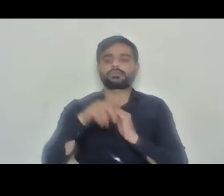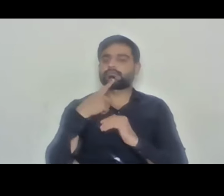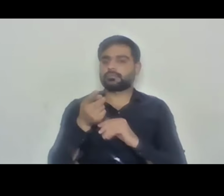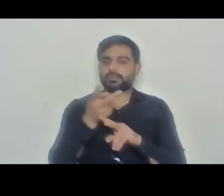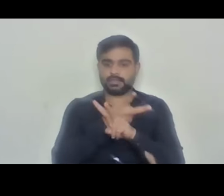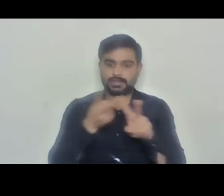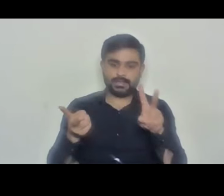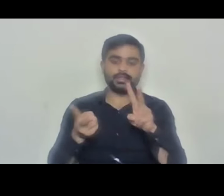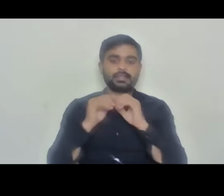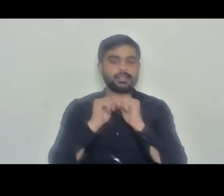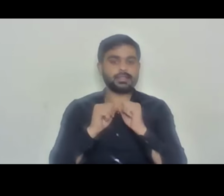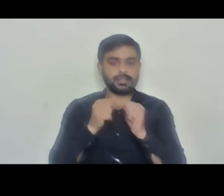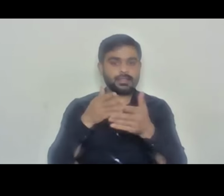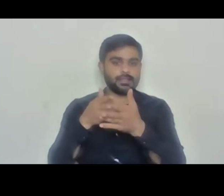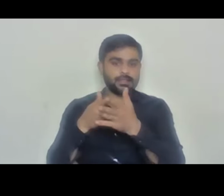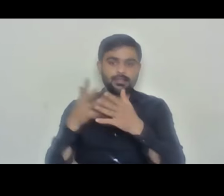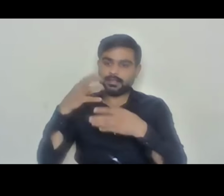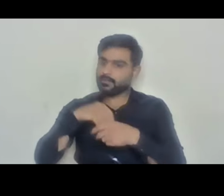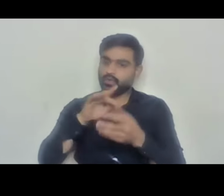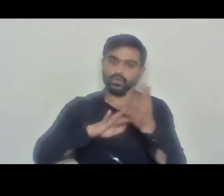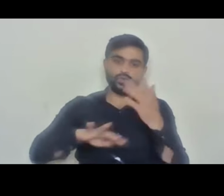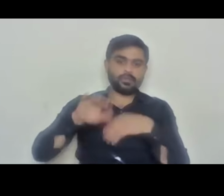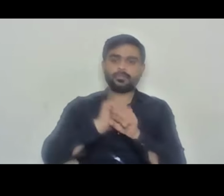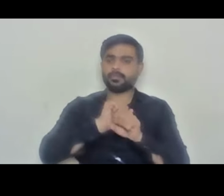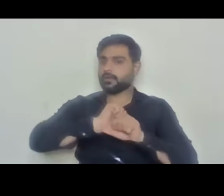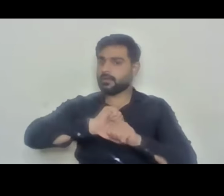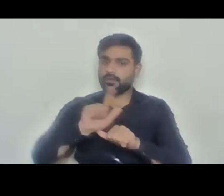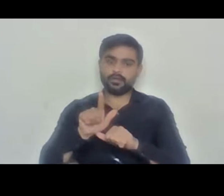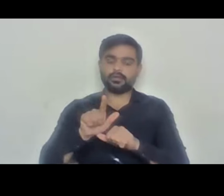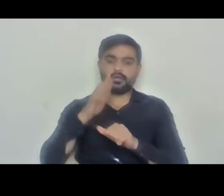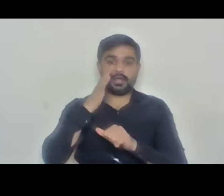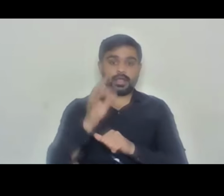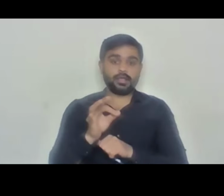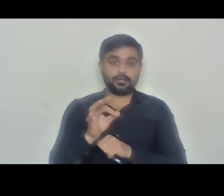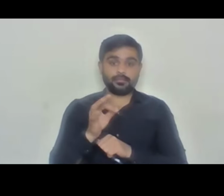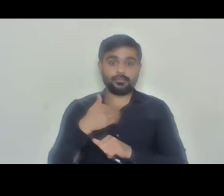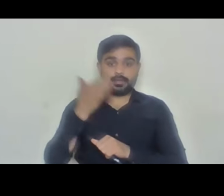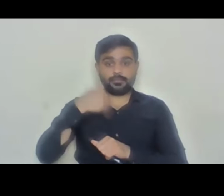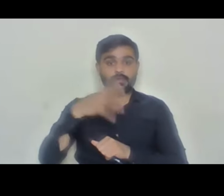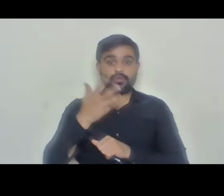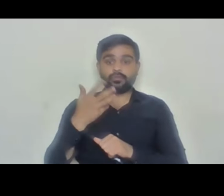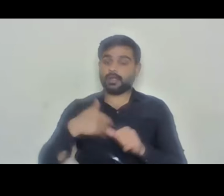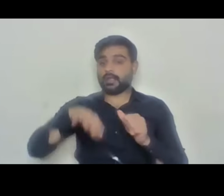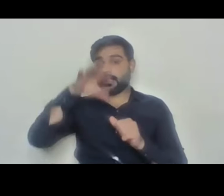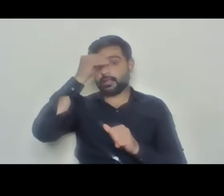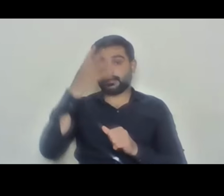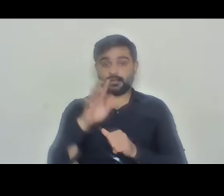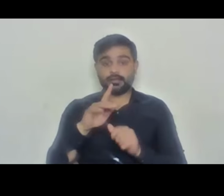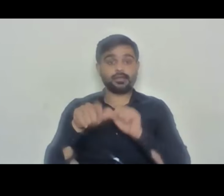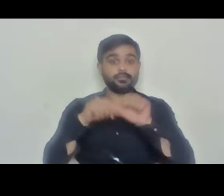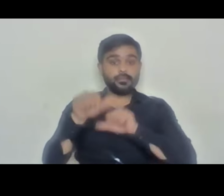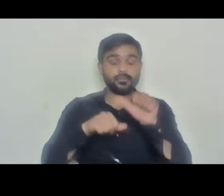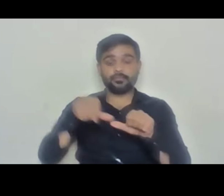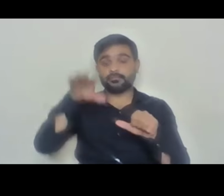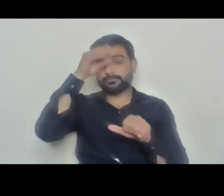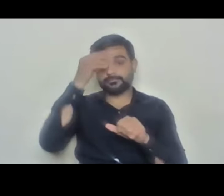of difficulties you faced while you were in the field. All of this is very important to me because I will learn from it. Okay, I learn from